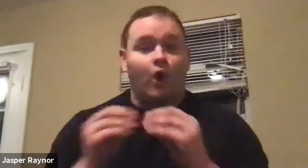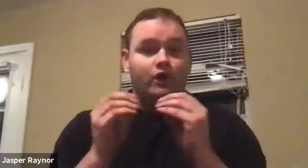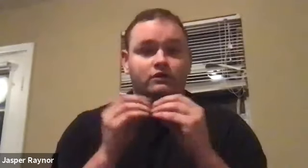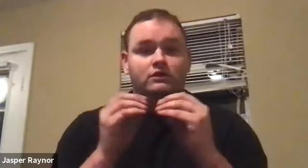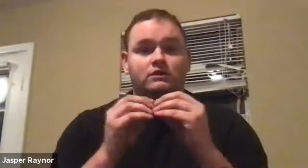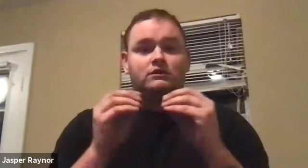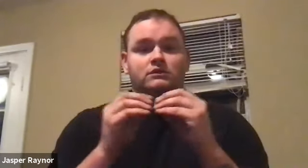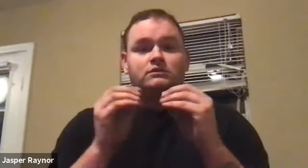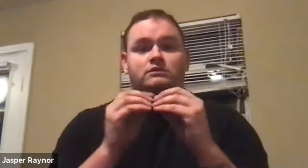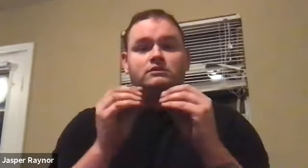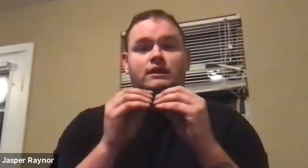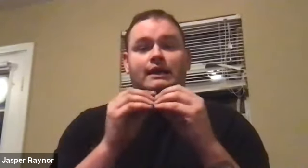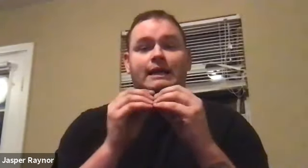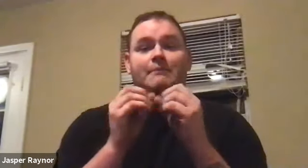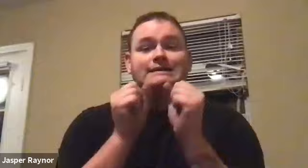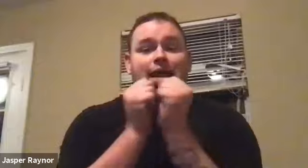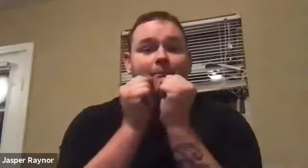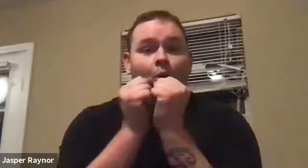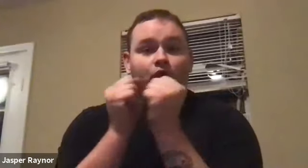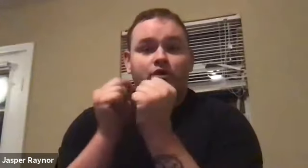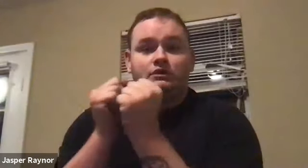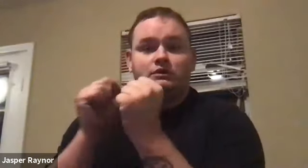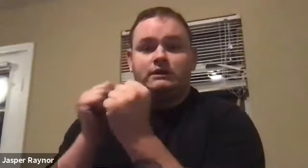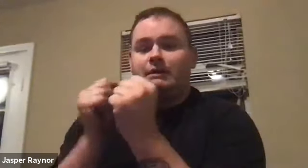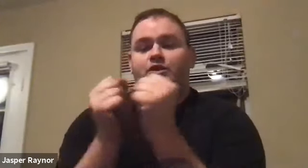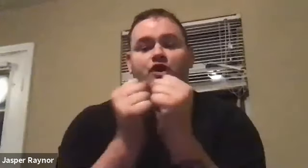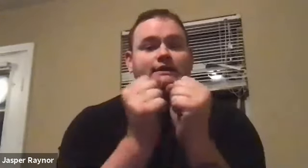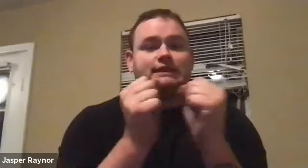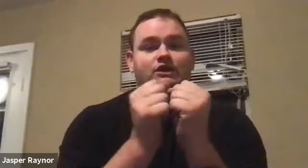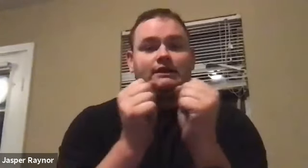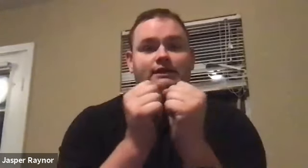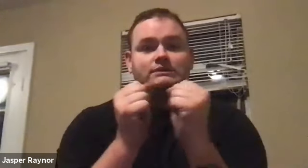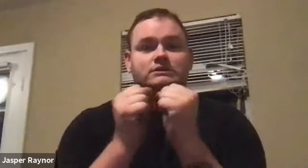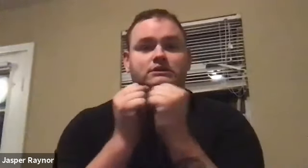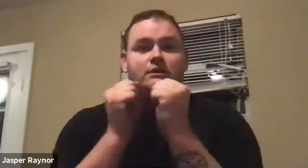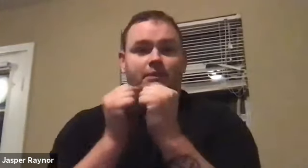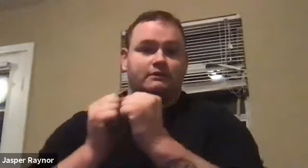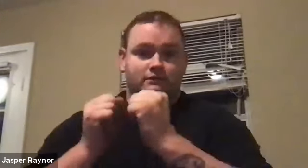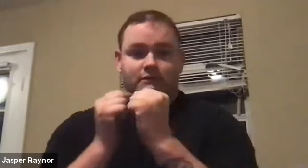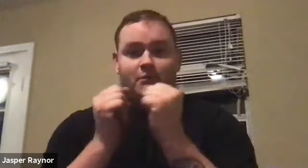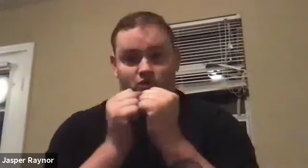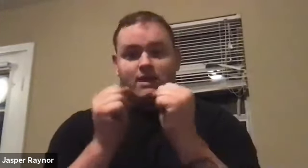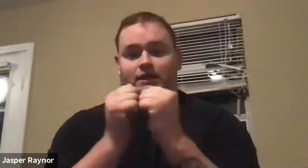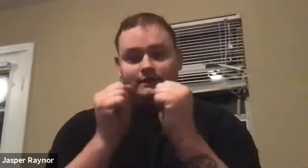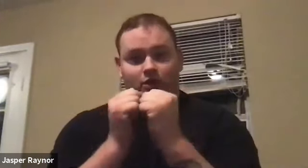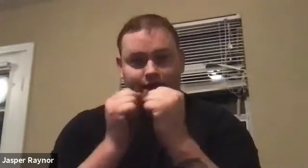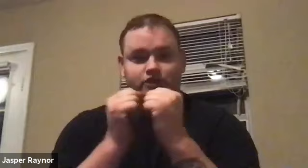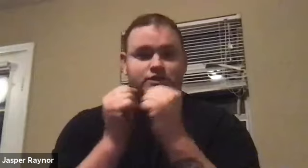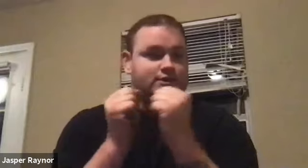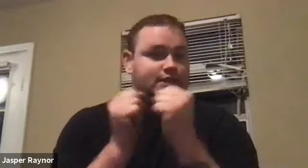more, like a kid might sign more, might put their hands together like this, but the movement and the location is the same,